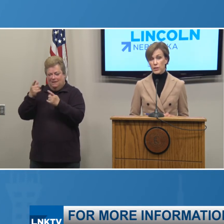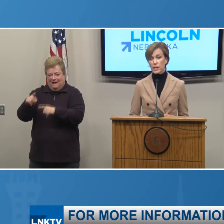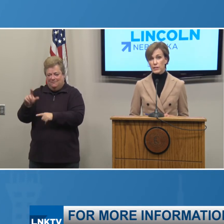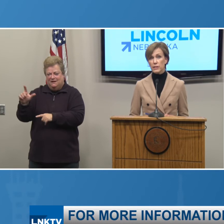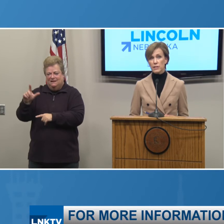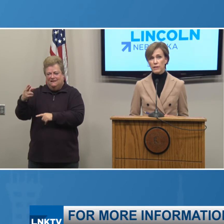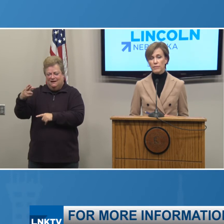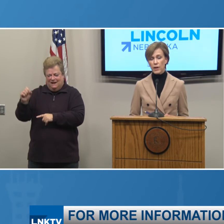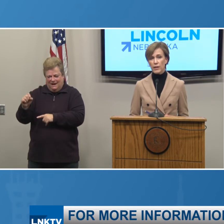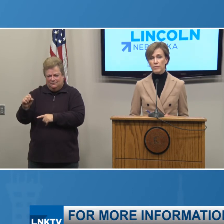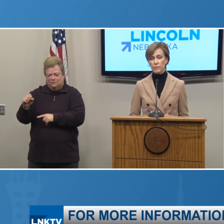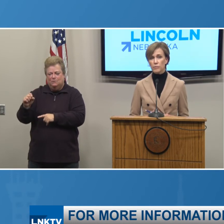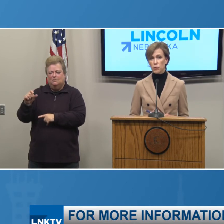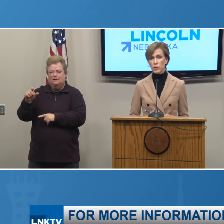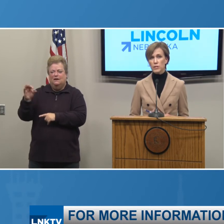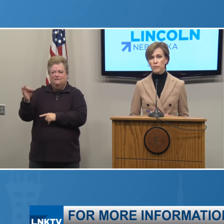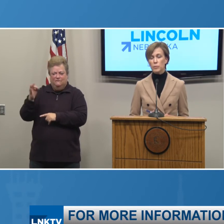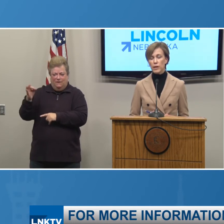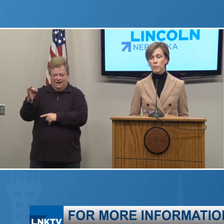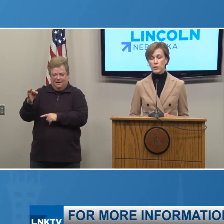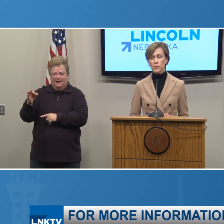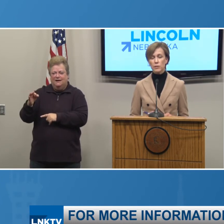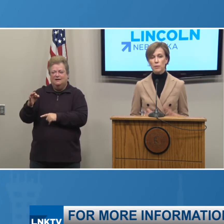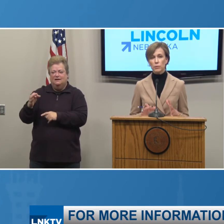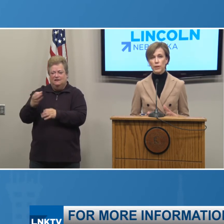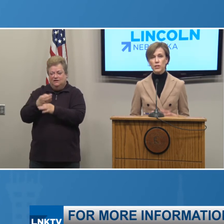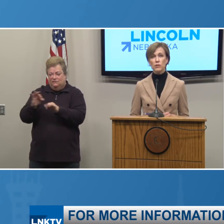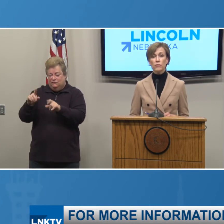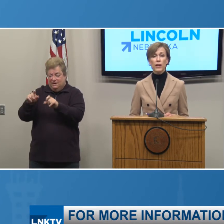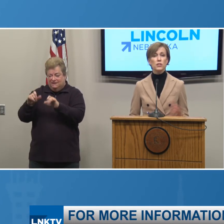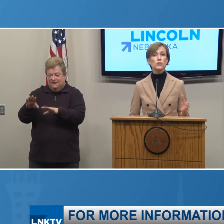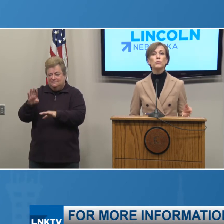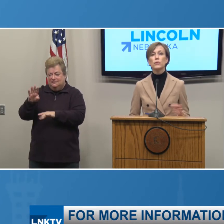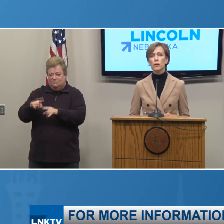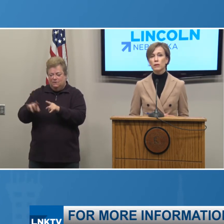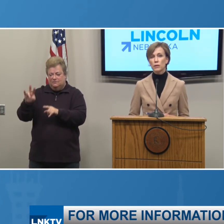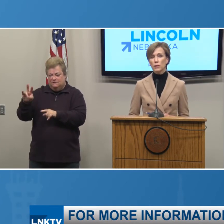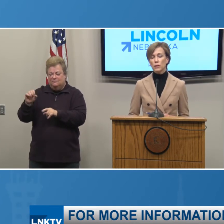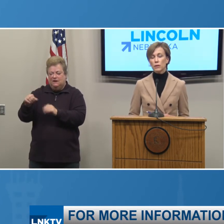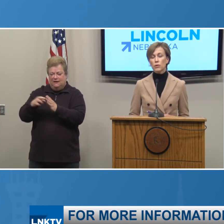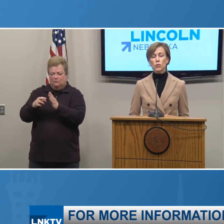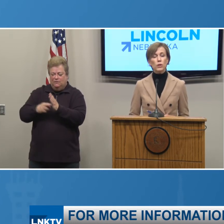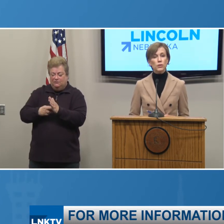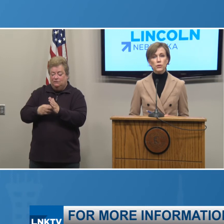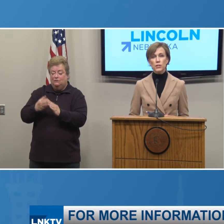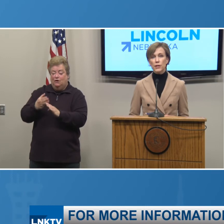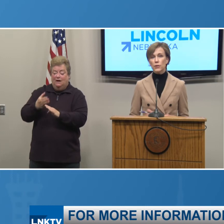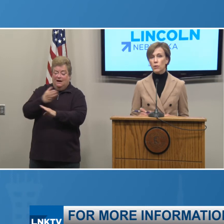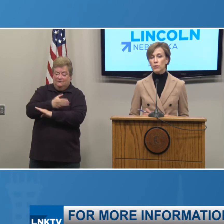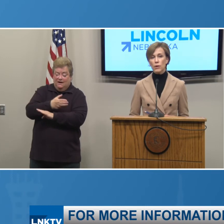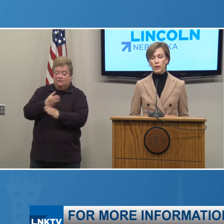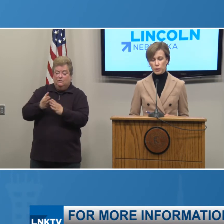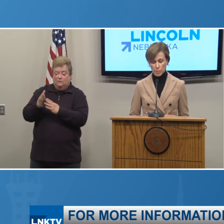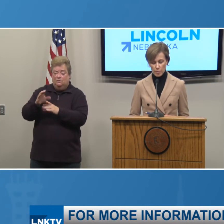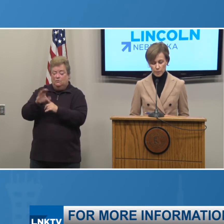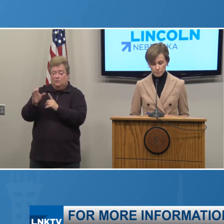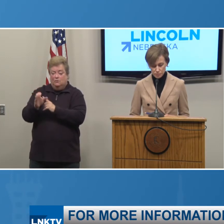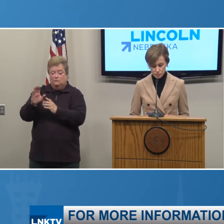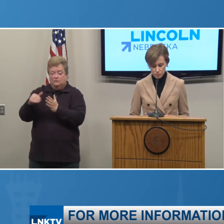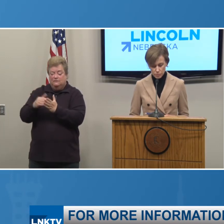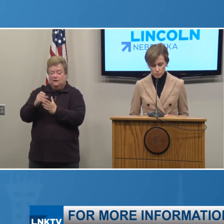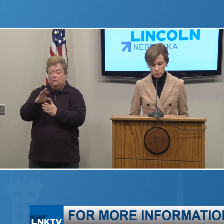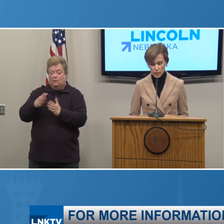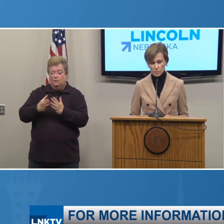That's free testing site, Friday from 4 to 7 p.m., and we do ask people to register in advance through their local cultural center or through our health